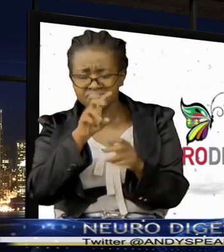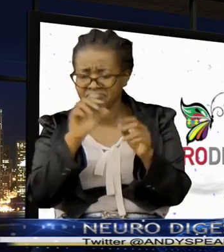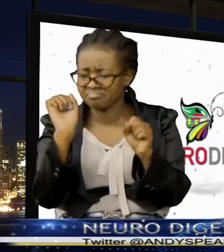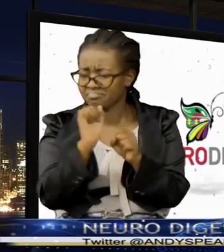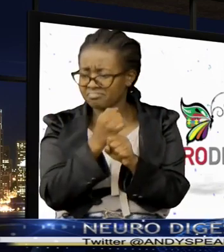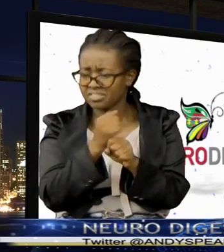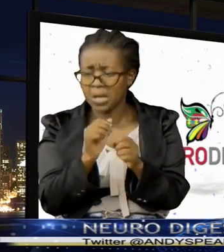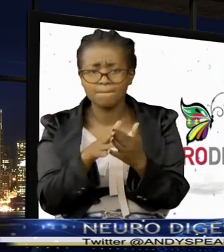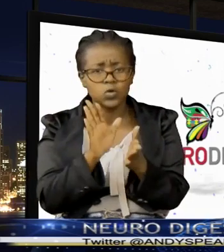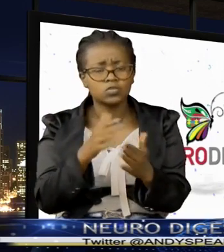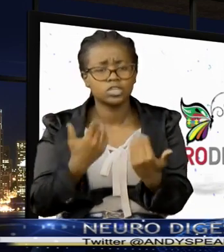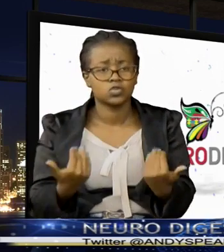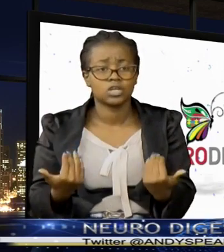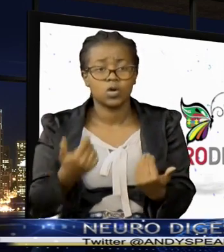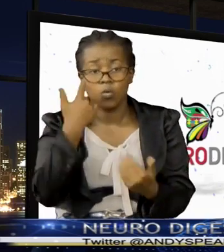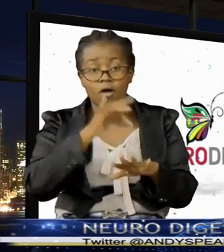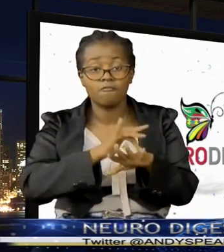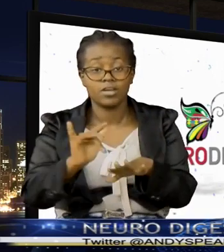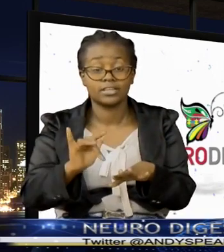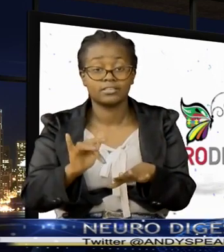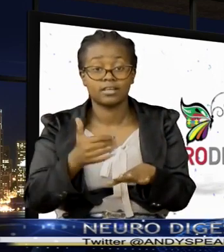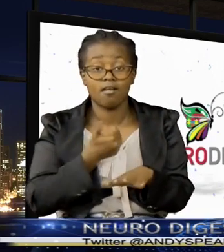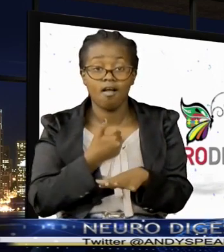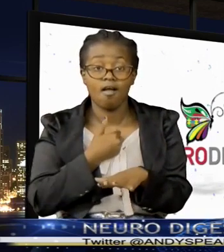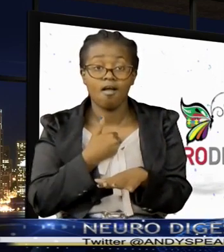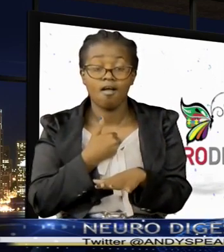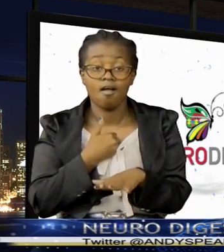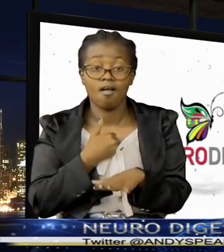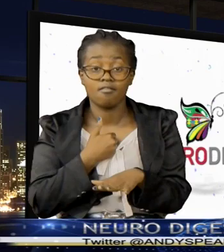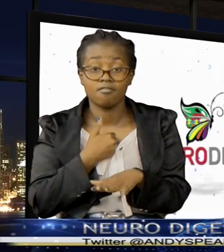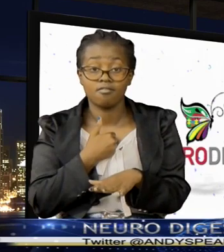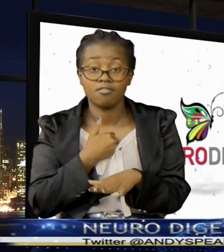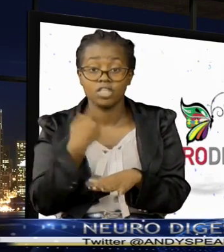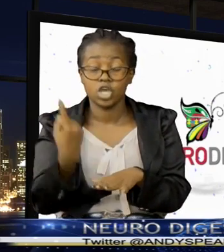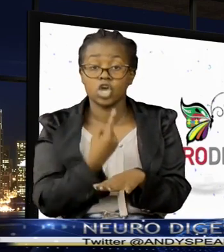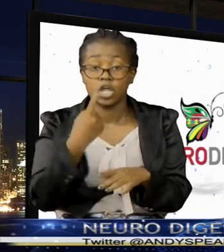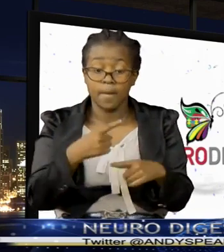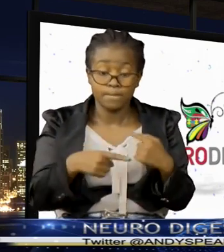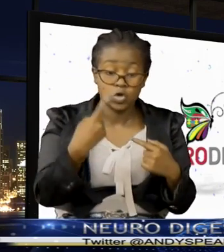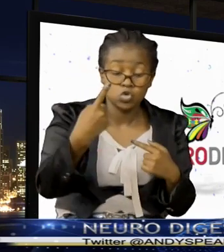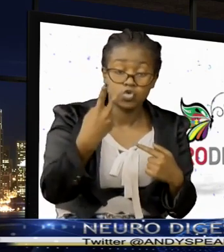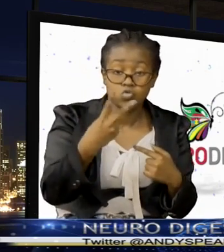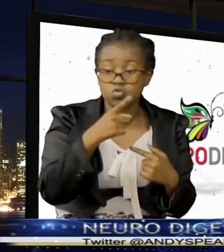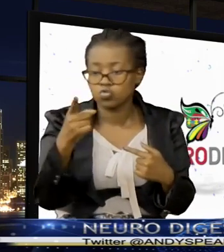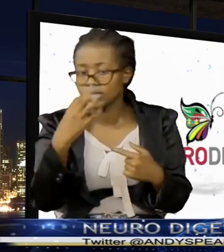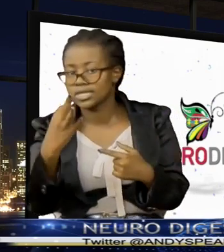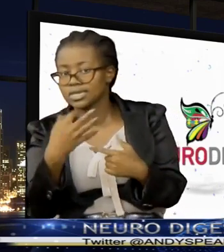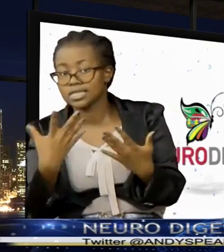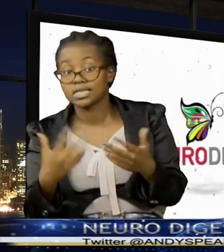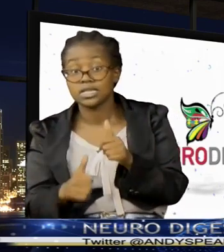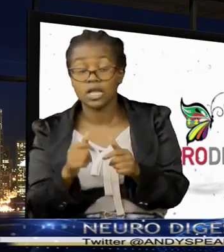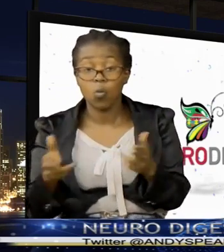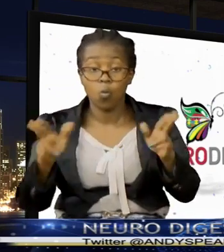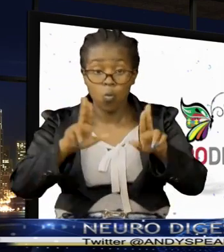of the children who are affected tend to have a tendency that they can only process 2 to 3 things. So when you're